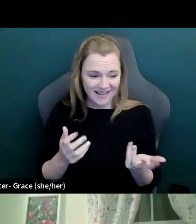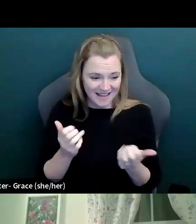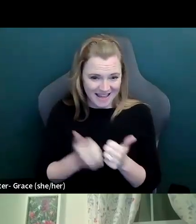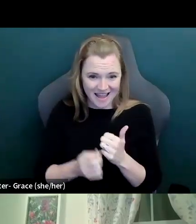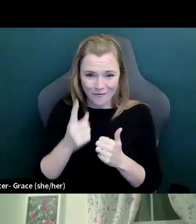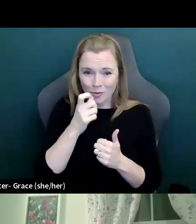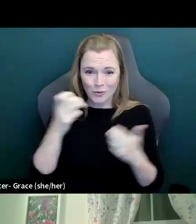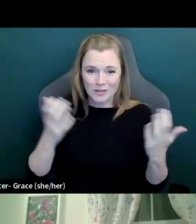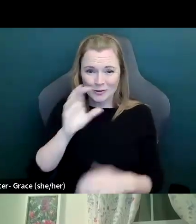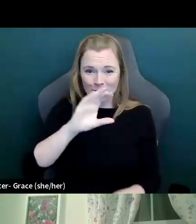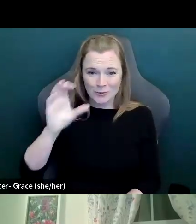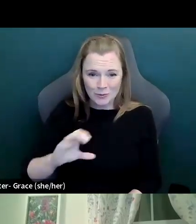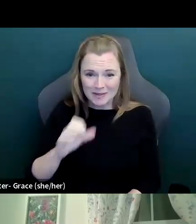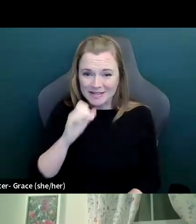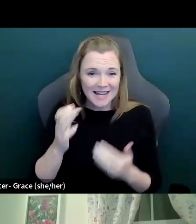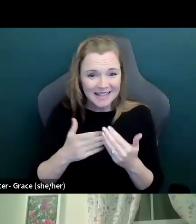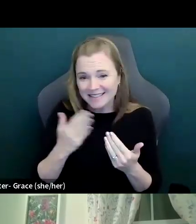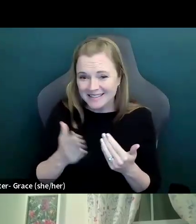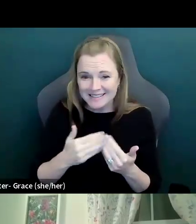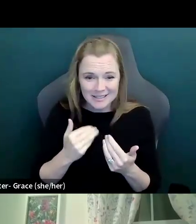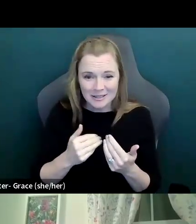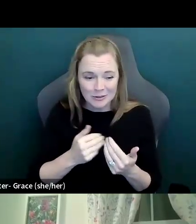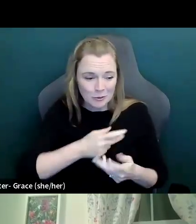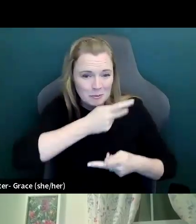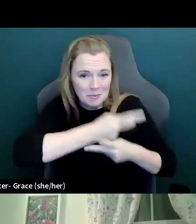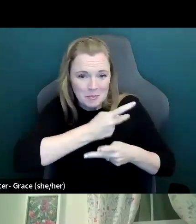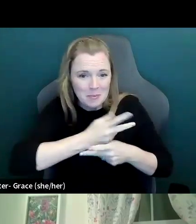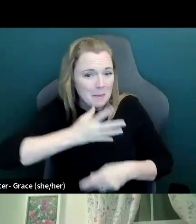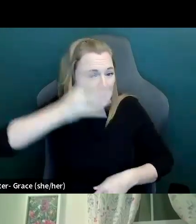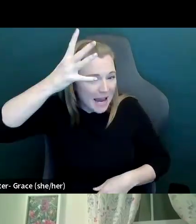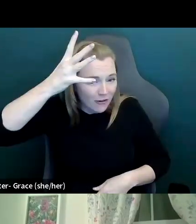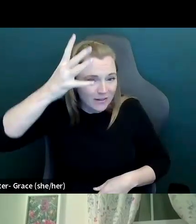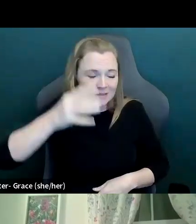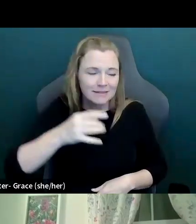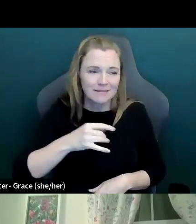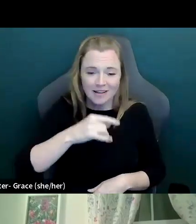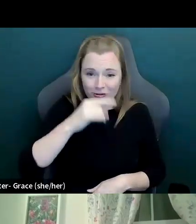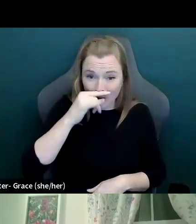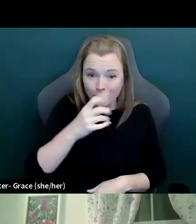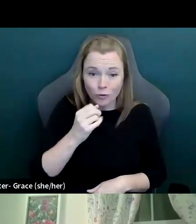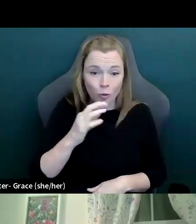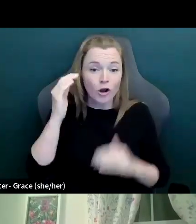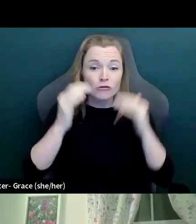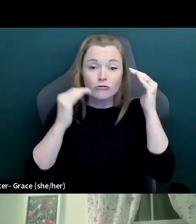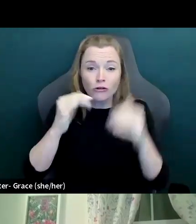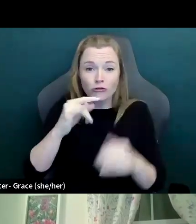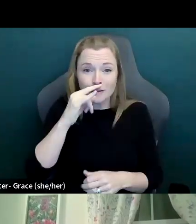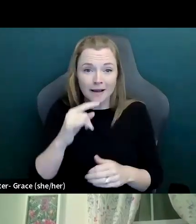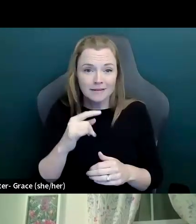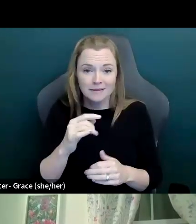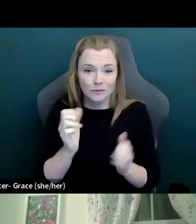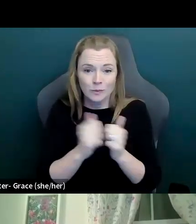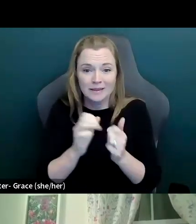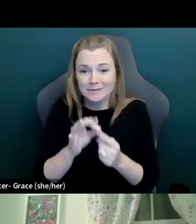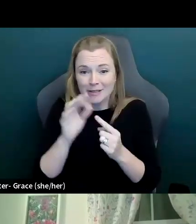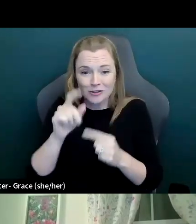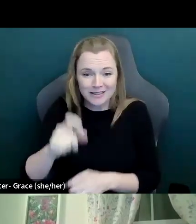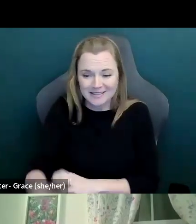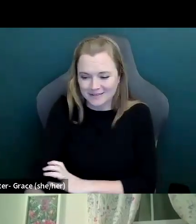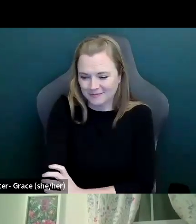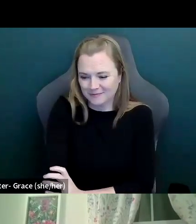easy parenting a child or an adult child with special needs. It's just not. And it doesn't get